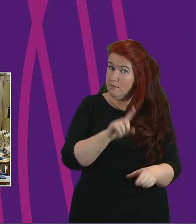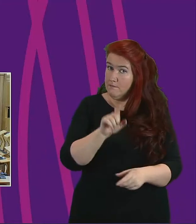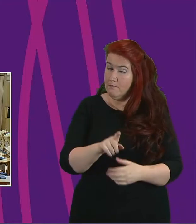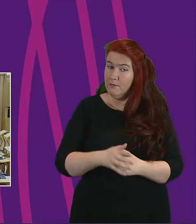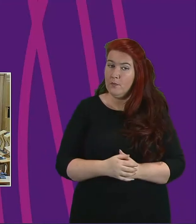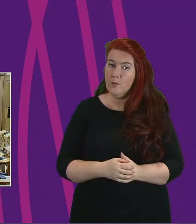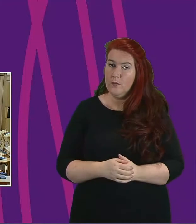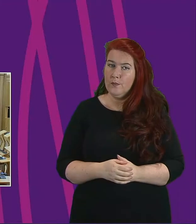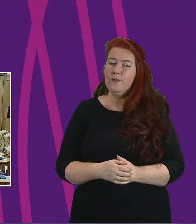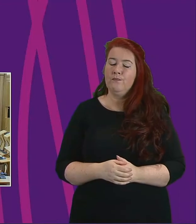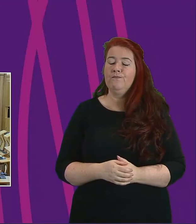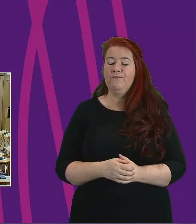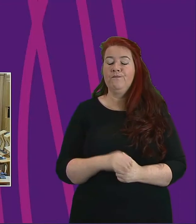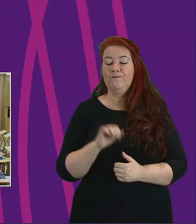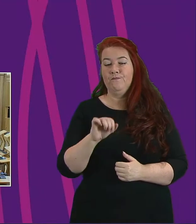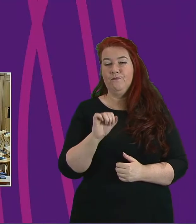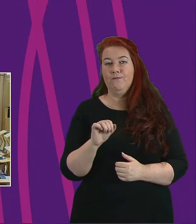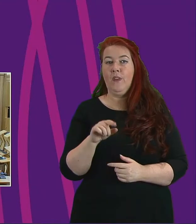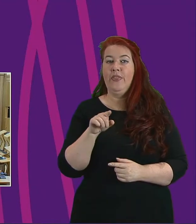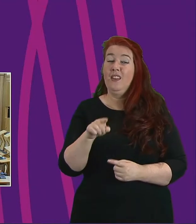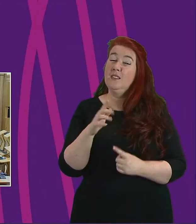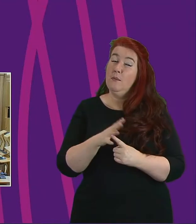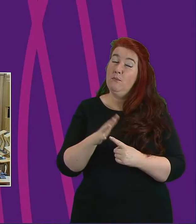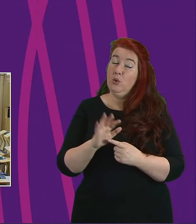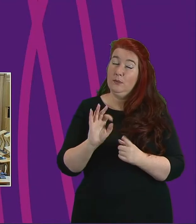I think Mr Rennie makes a very important point.